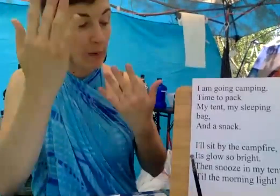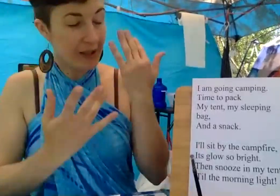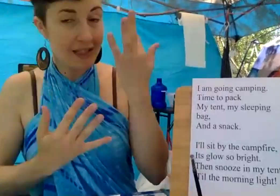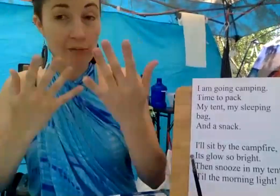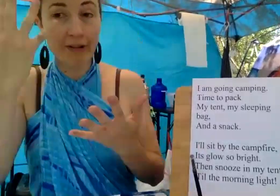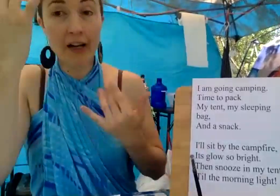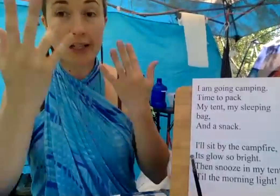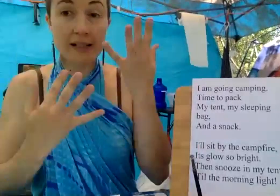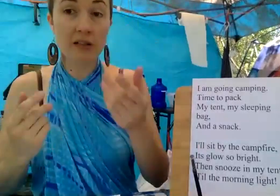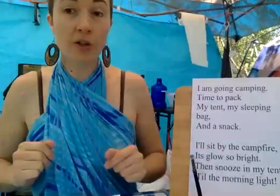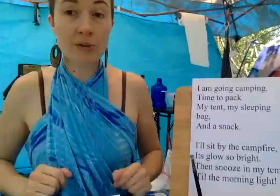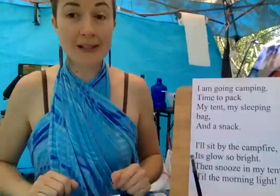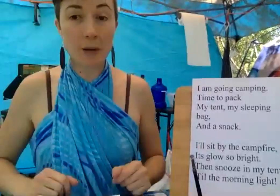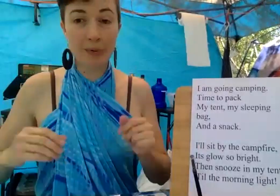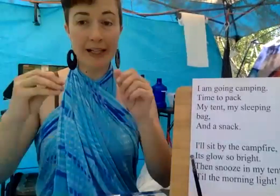By the campfire, it's glow so bright.